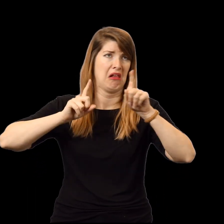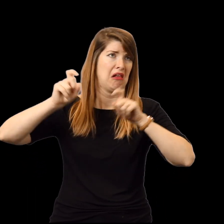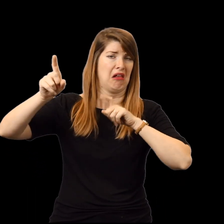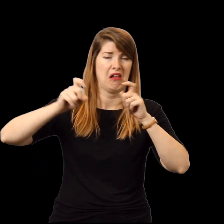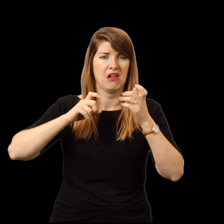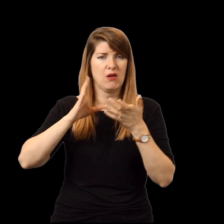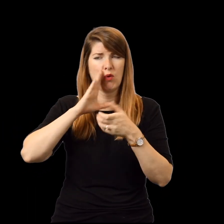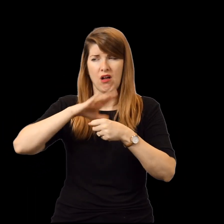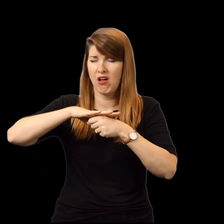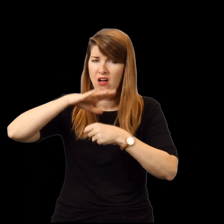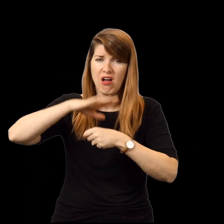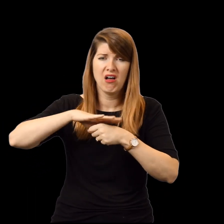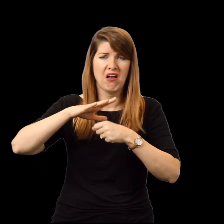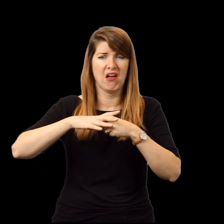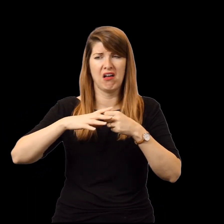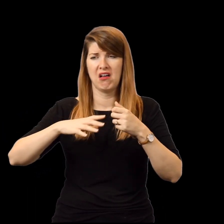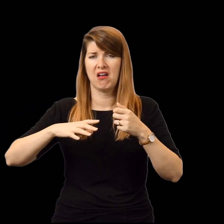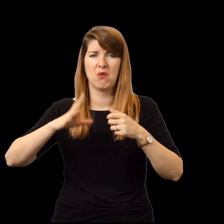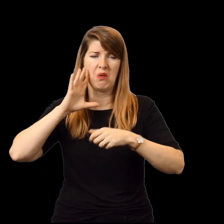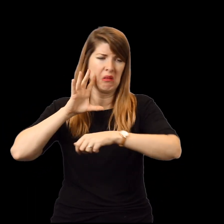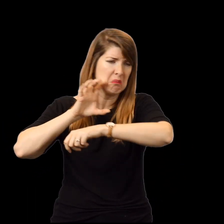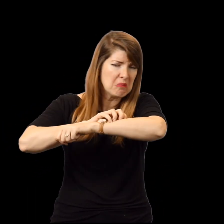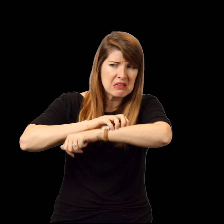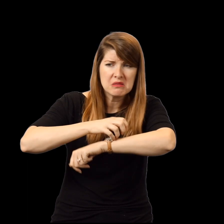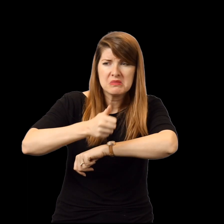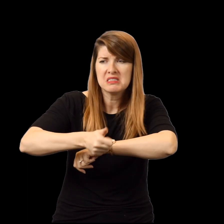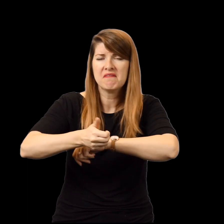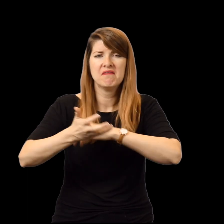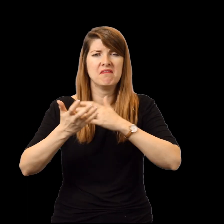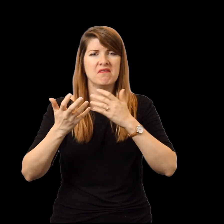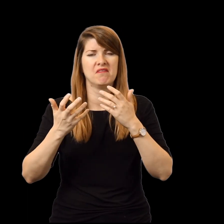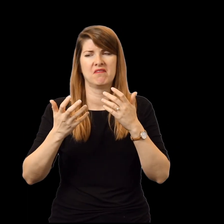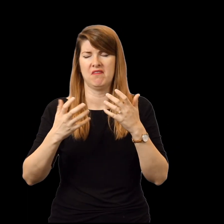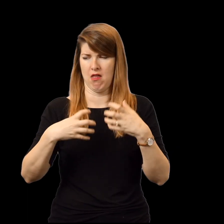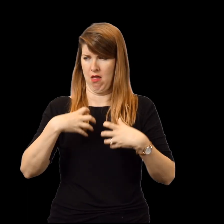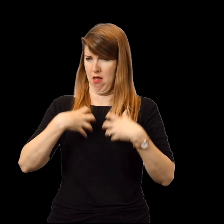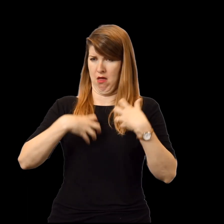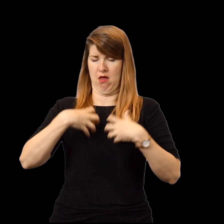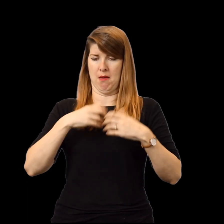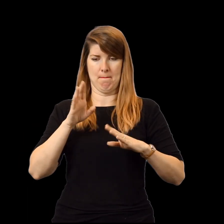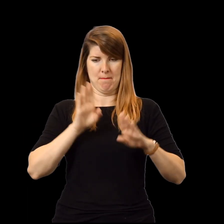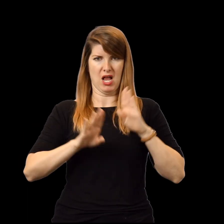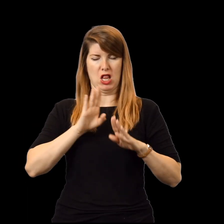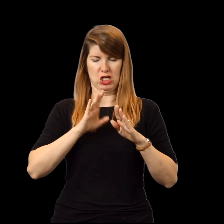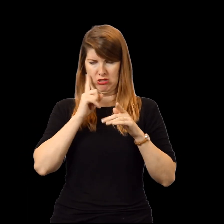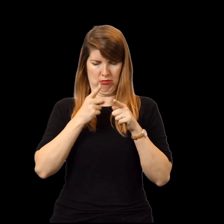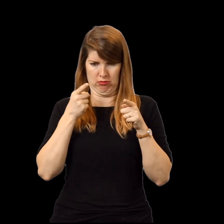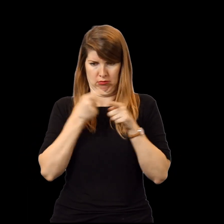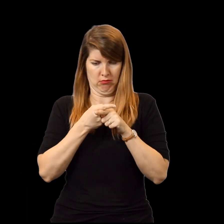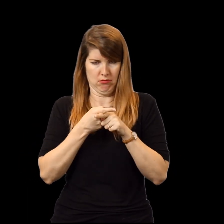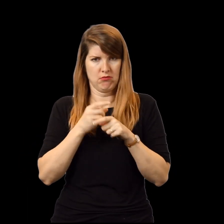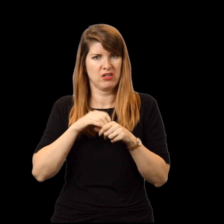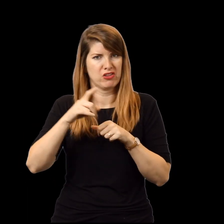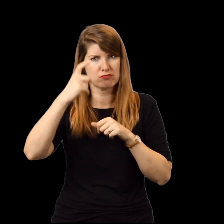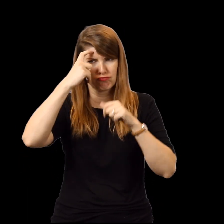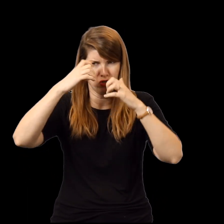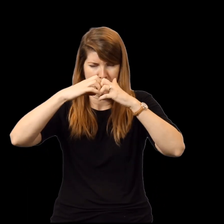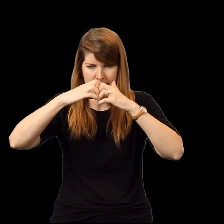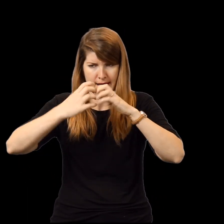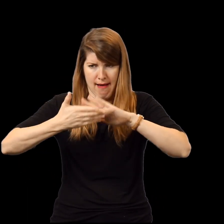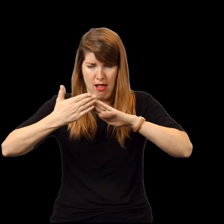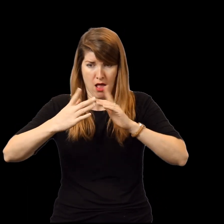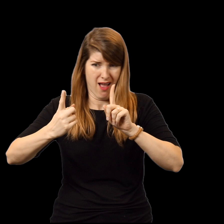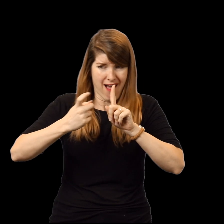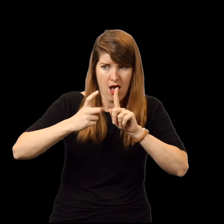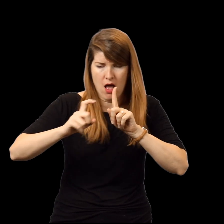on the floor, they tantrum, they bite themselves. So there's this biological paradox in their